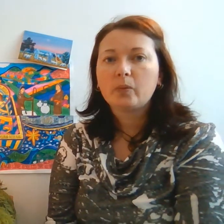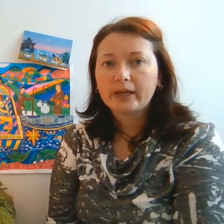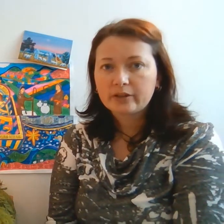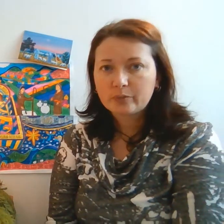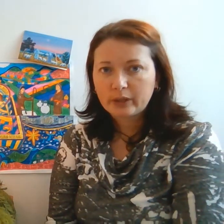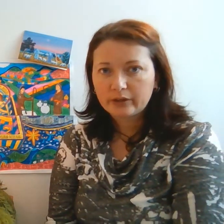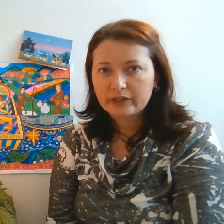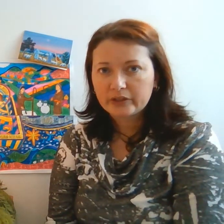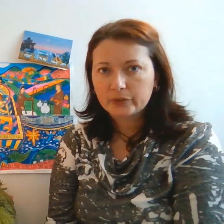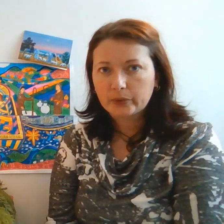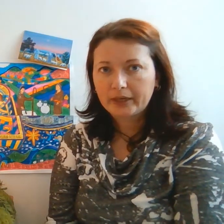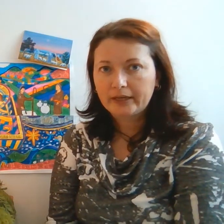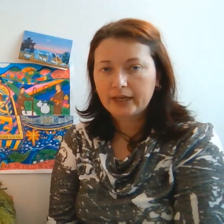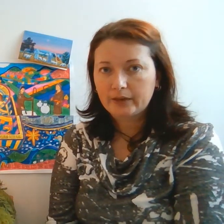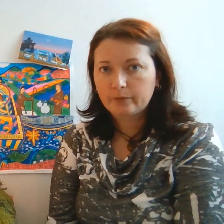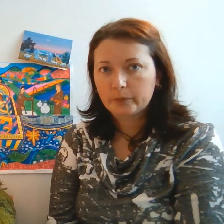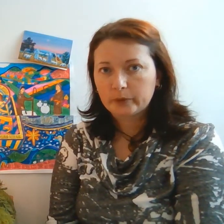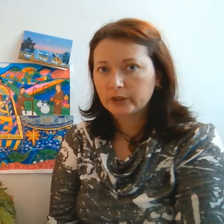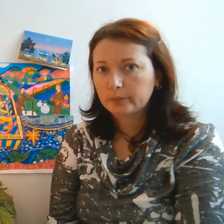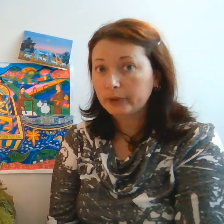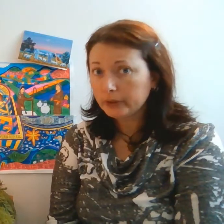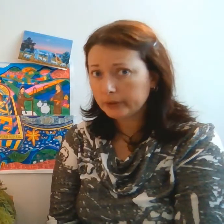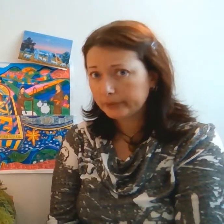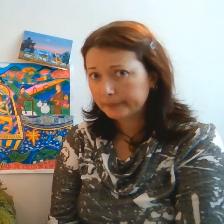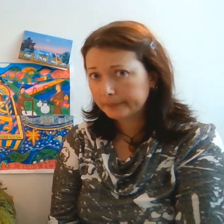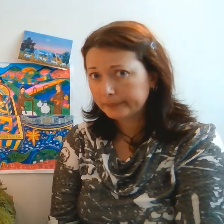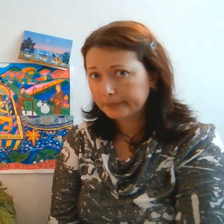which part of the story came from which book?